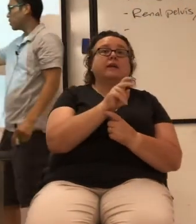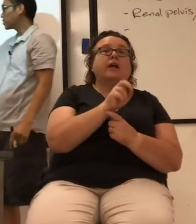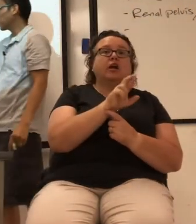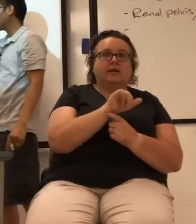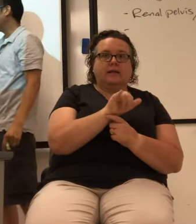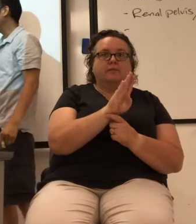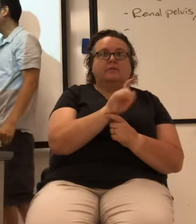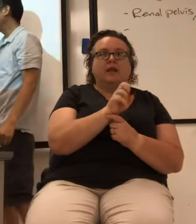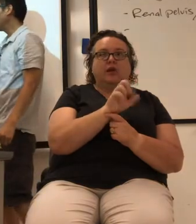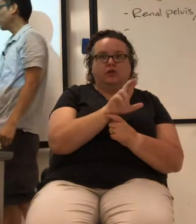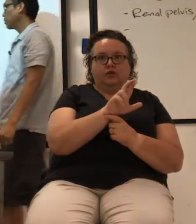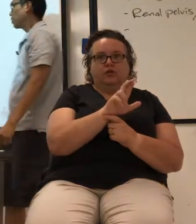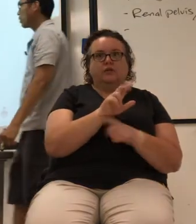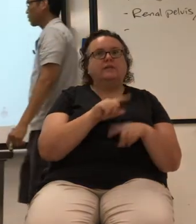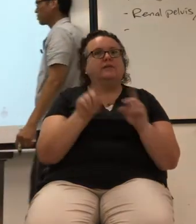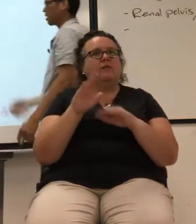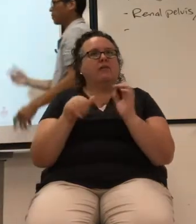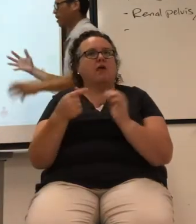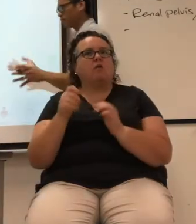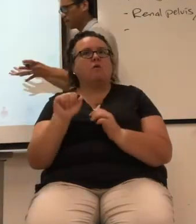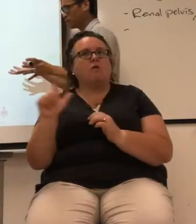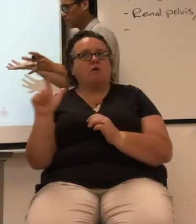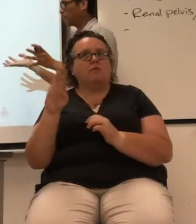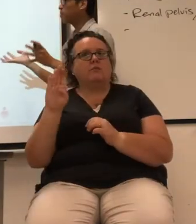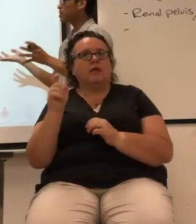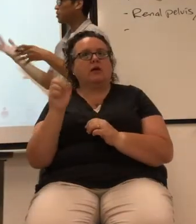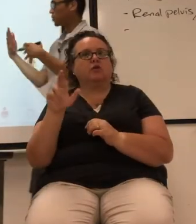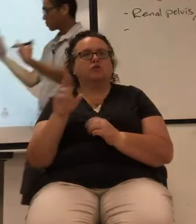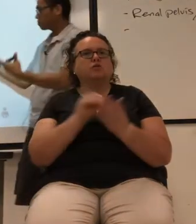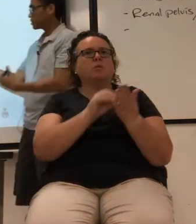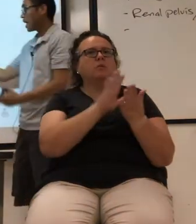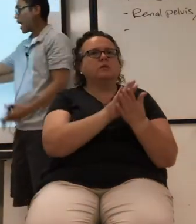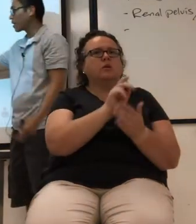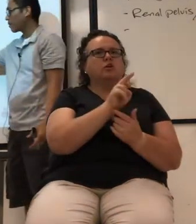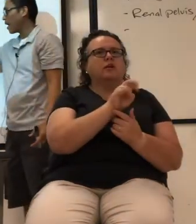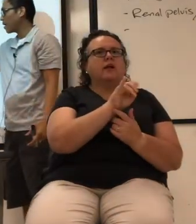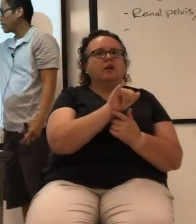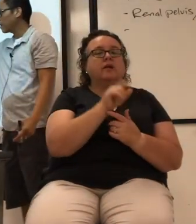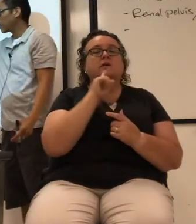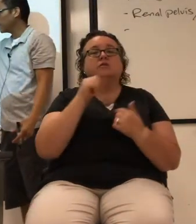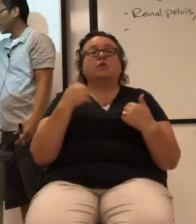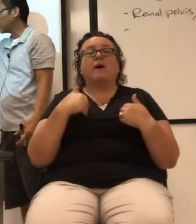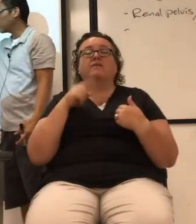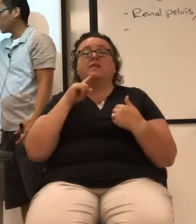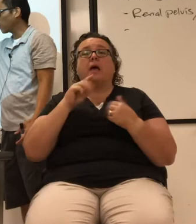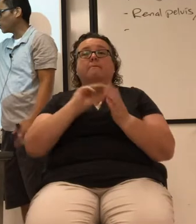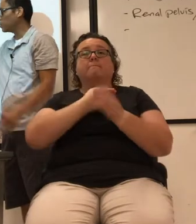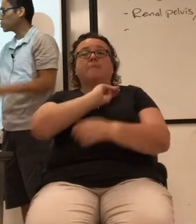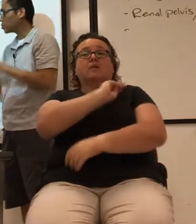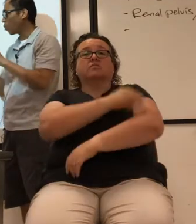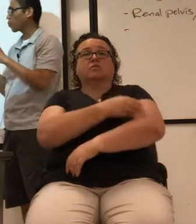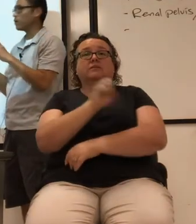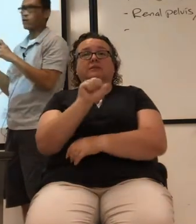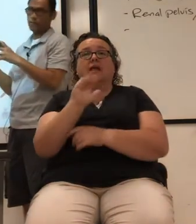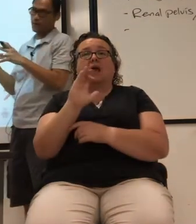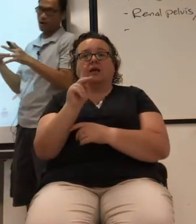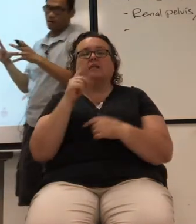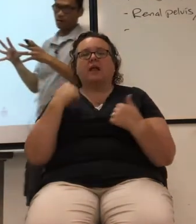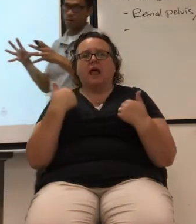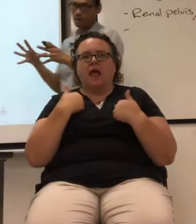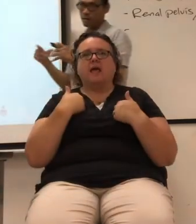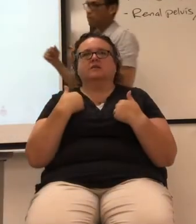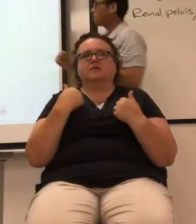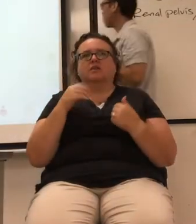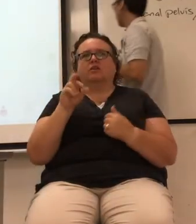it's just a muscular tube, or muscular sac that contains the urine. You just store the urine